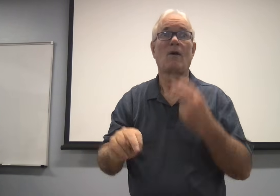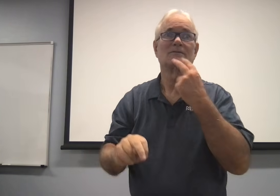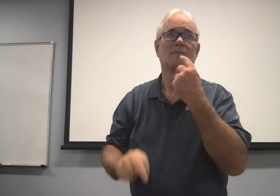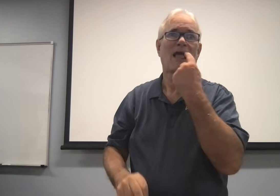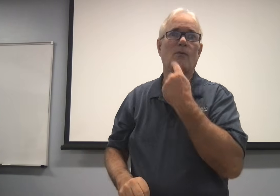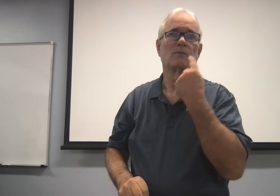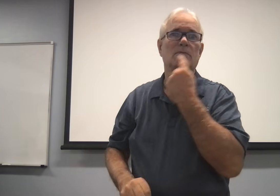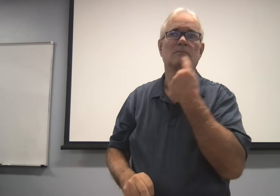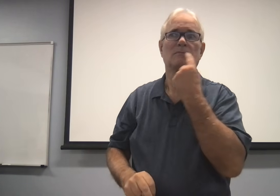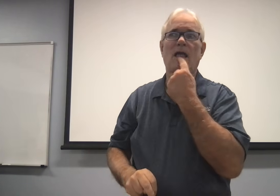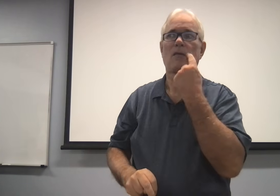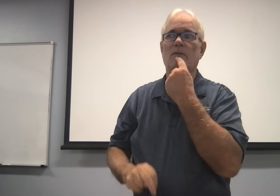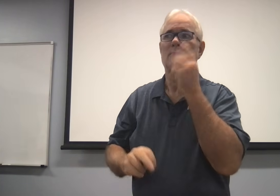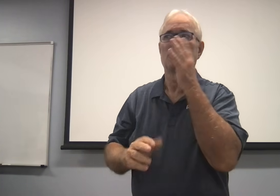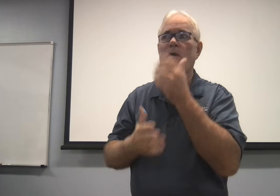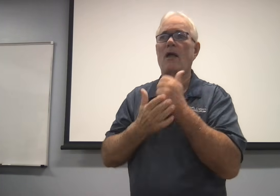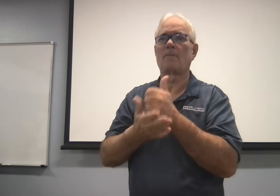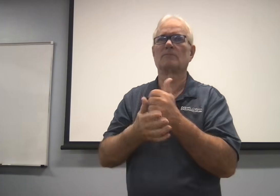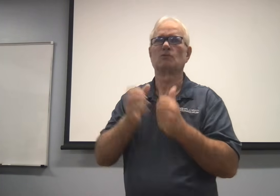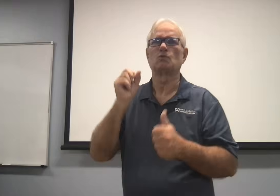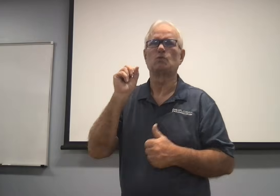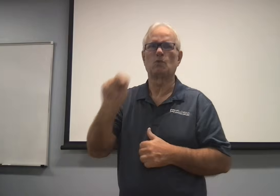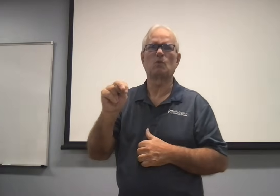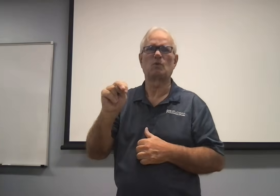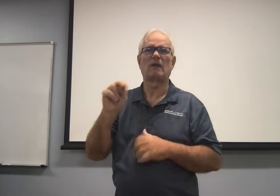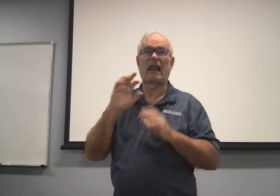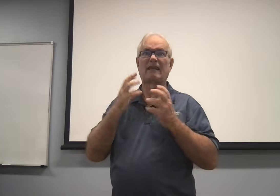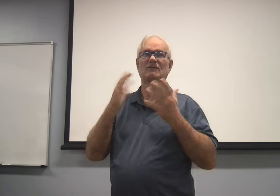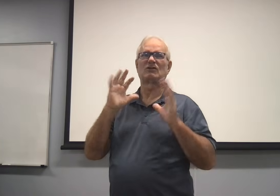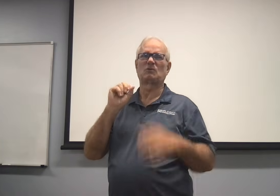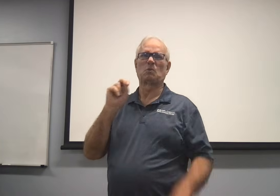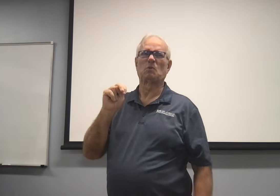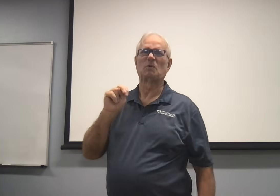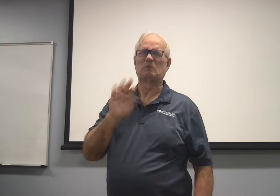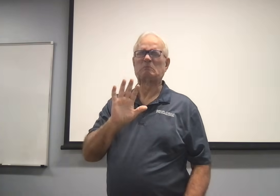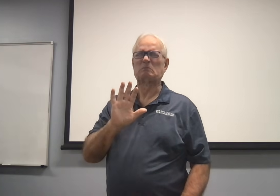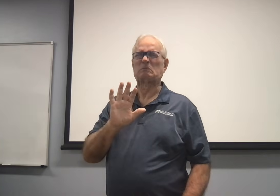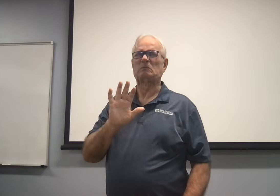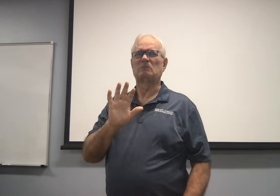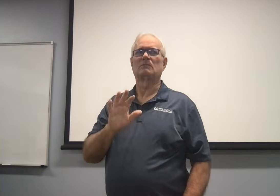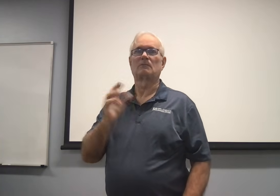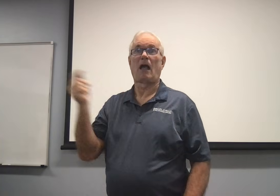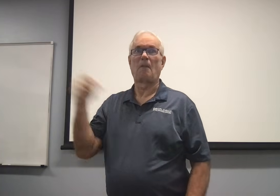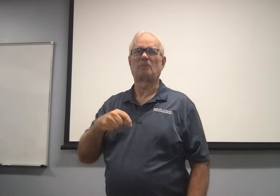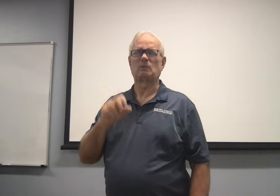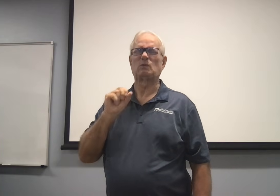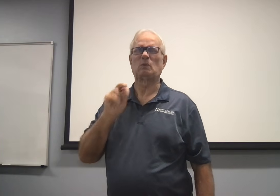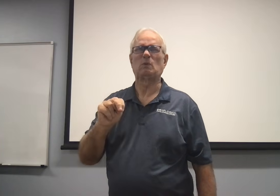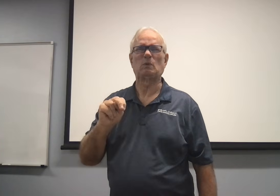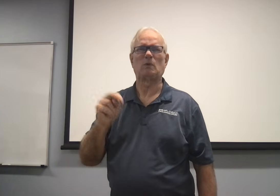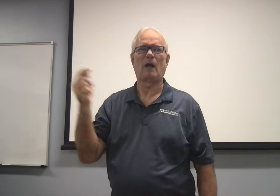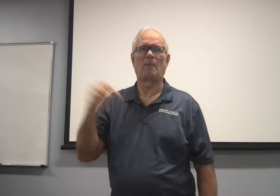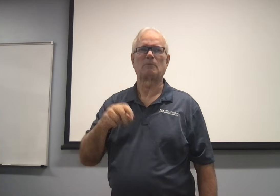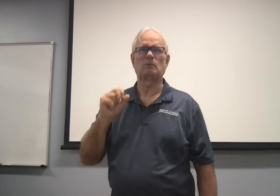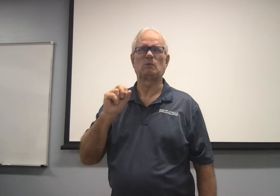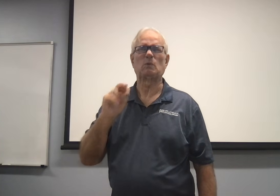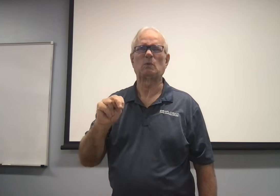finish soon. What is on your mouth? That will help you. Class will finish soon. Oh, I'm coming